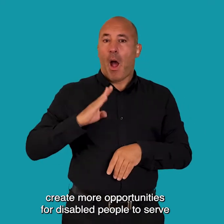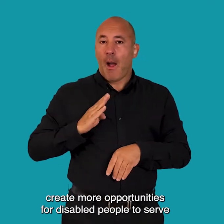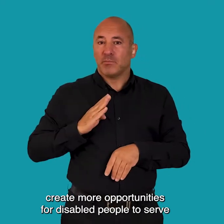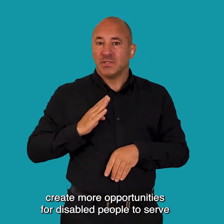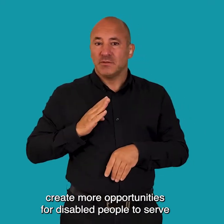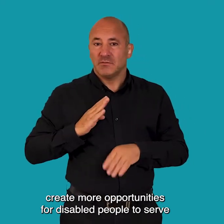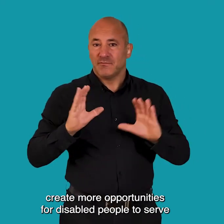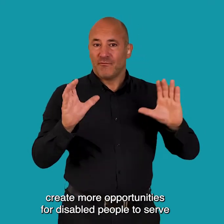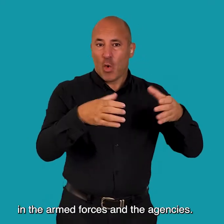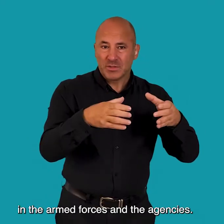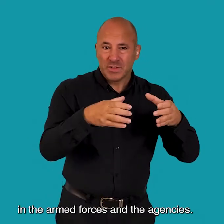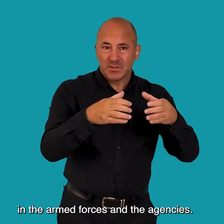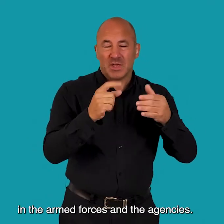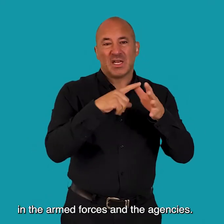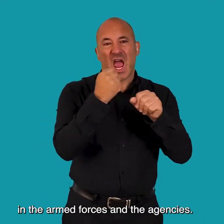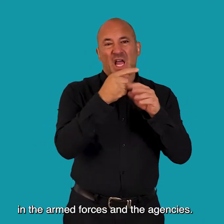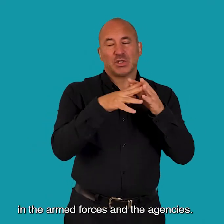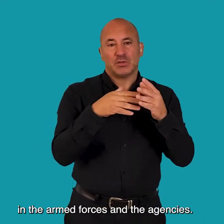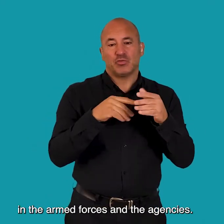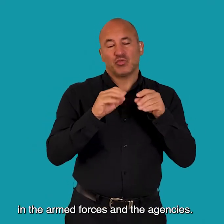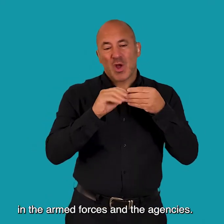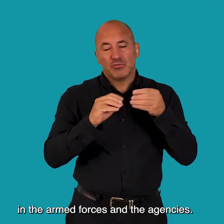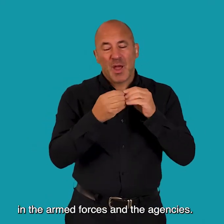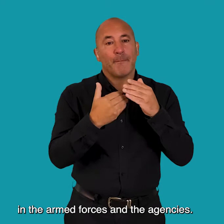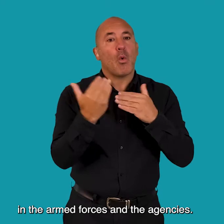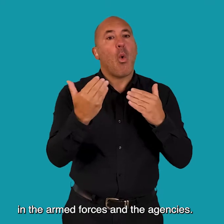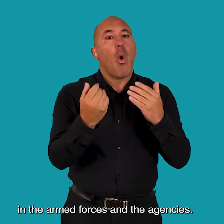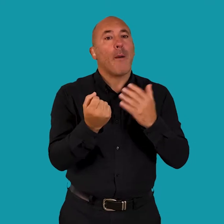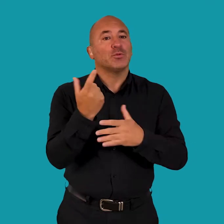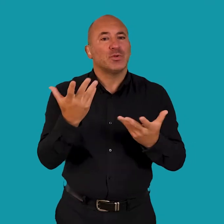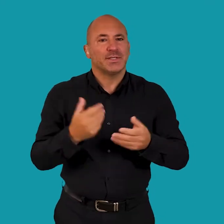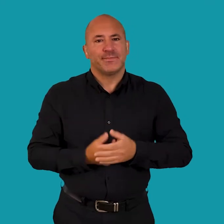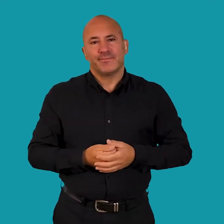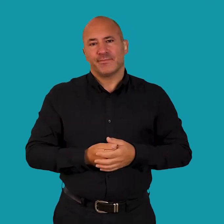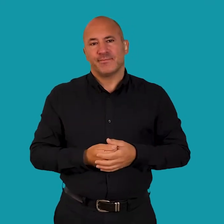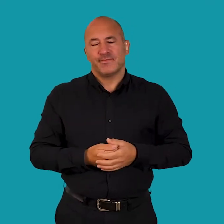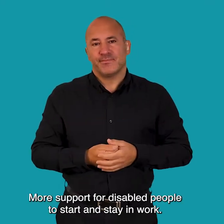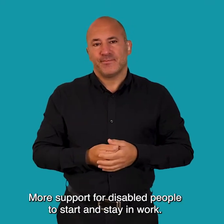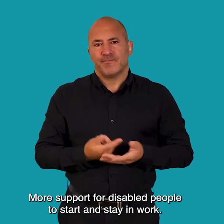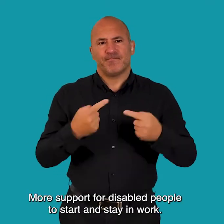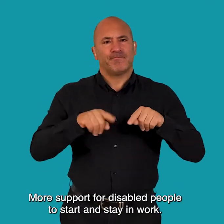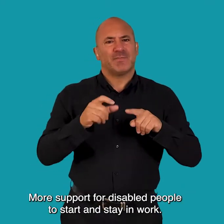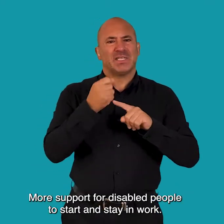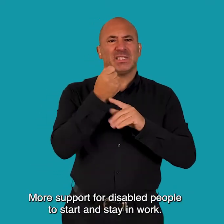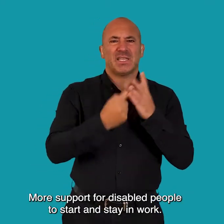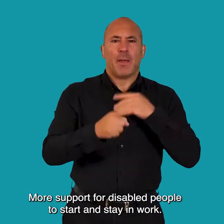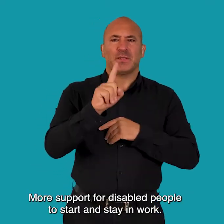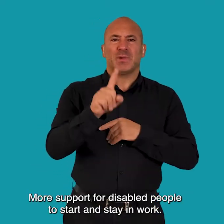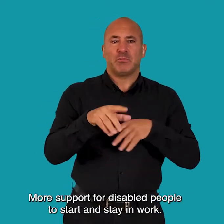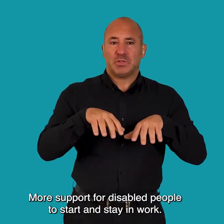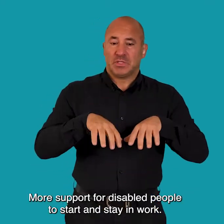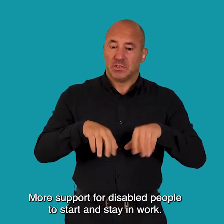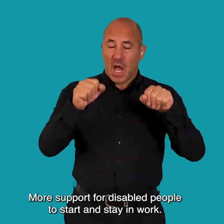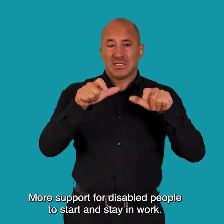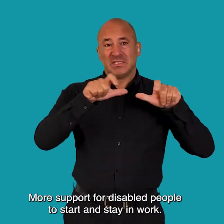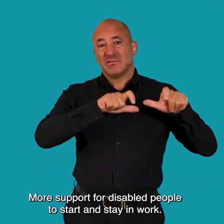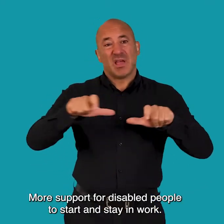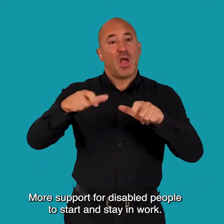people to serve in the armed forces and the agencies, more support for disabled people to start and stay